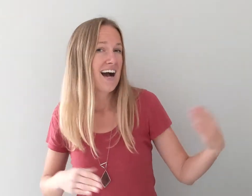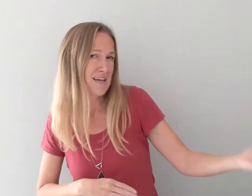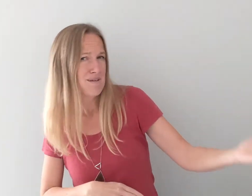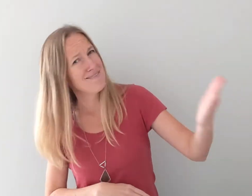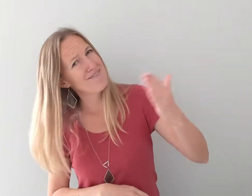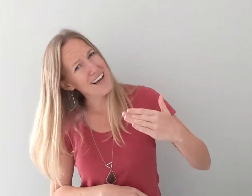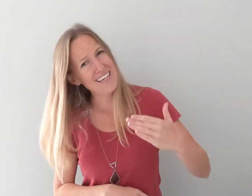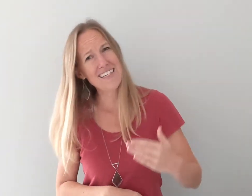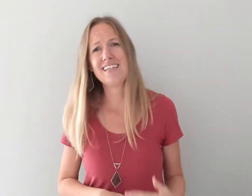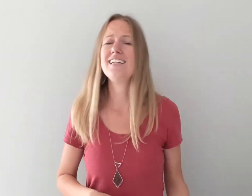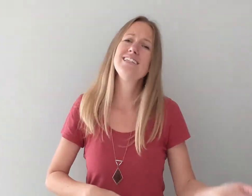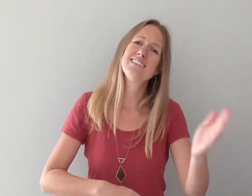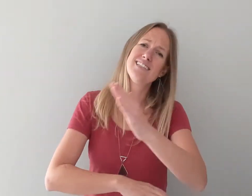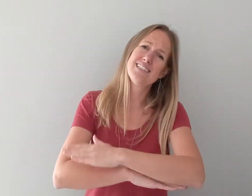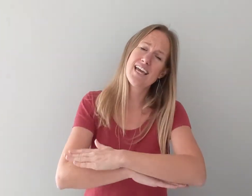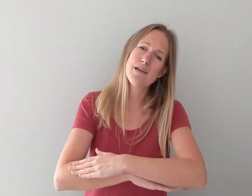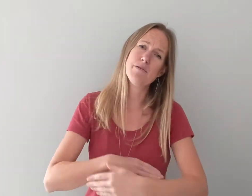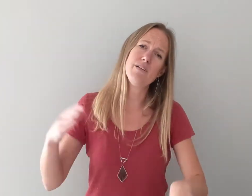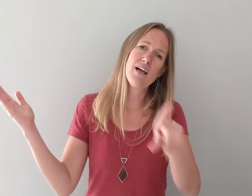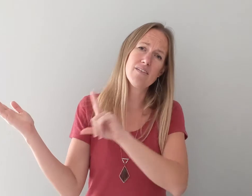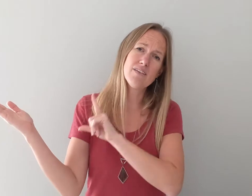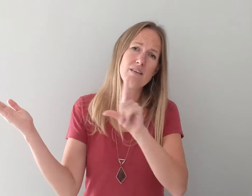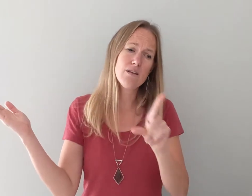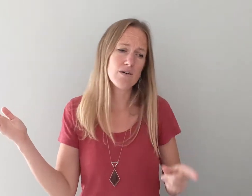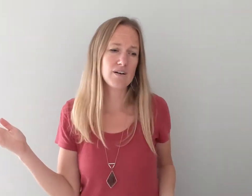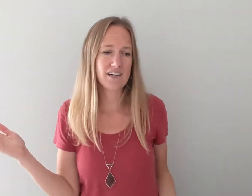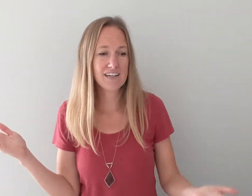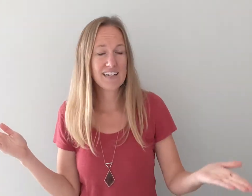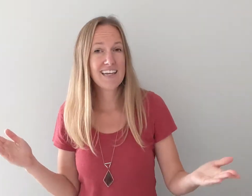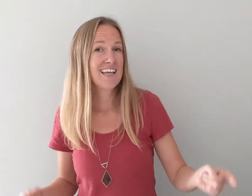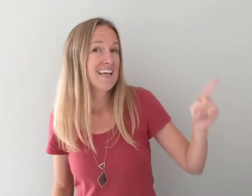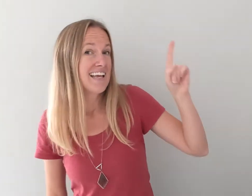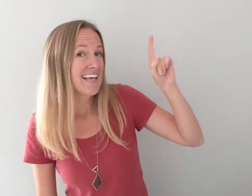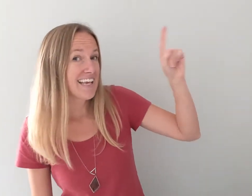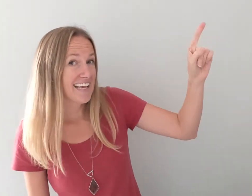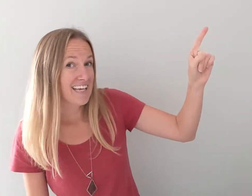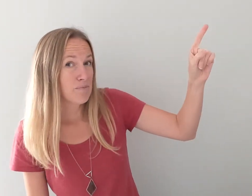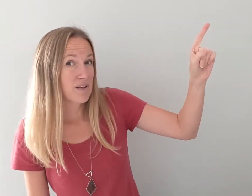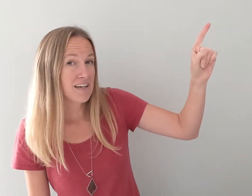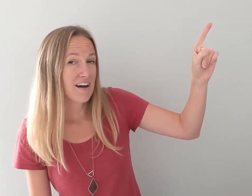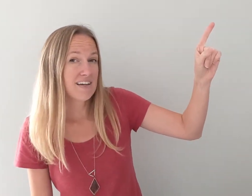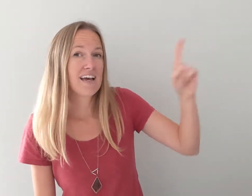I'm invited to the table of the Lord. He, pointing at God in